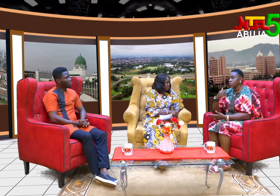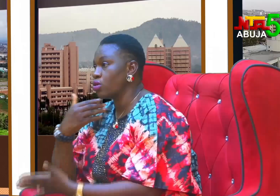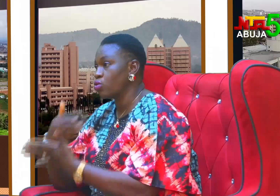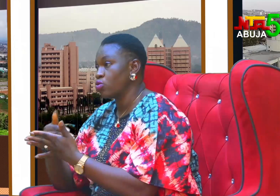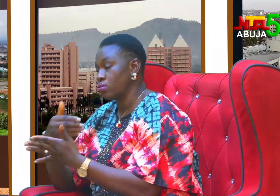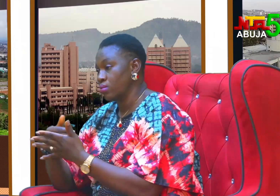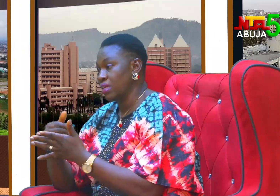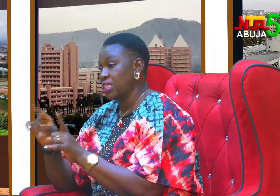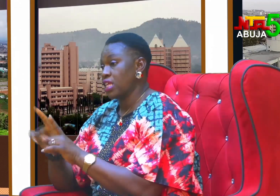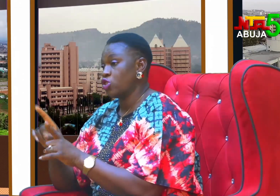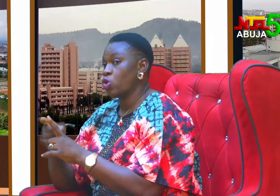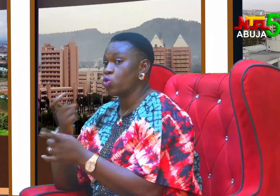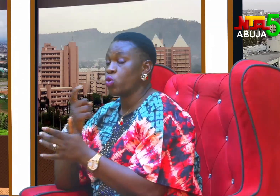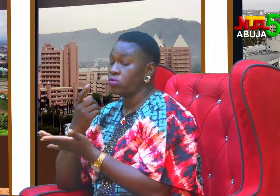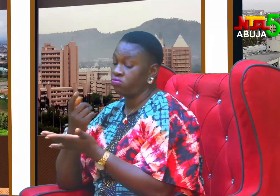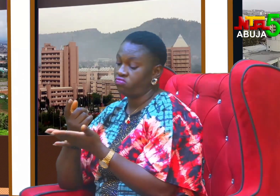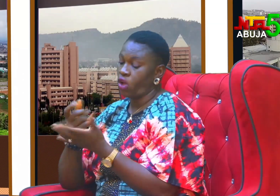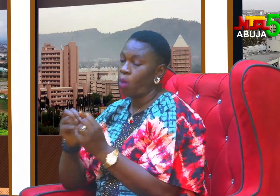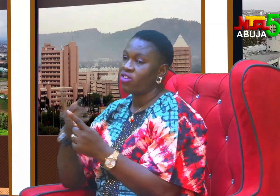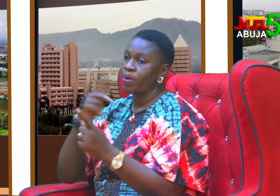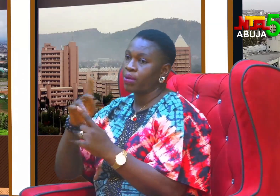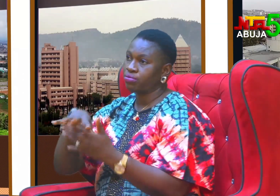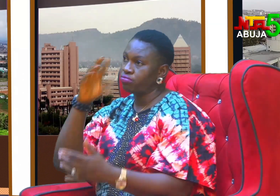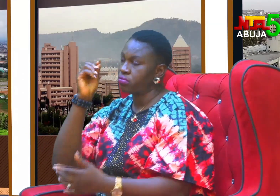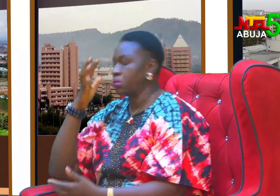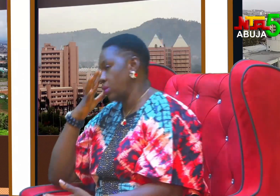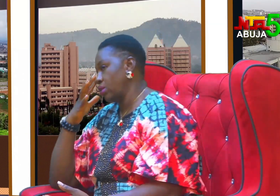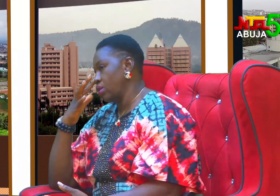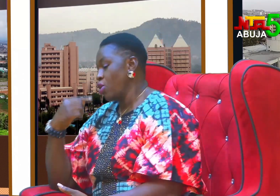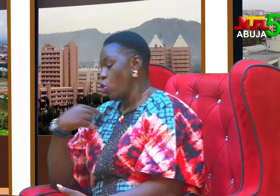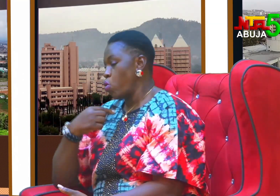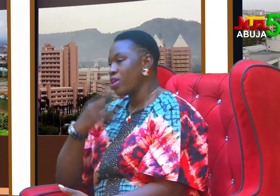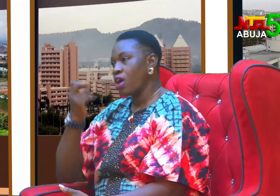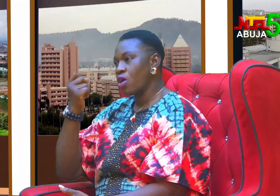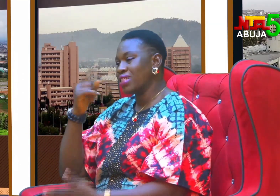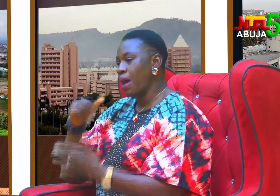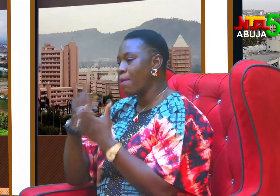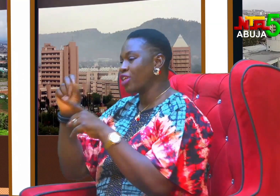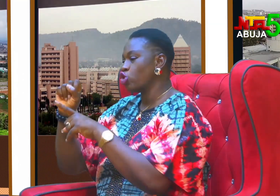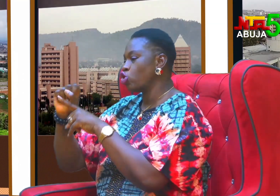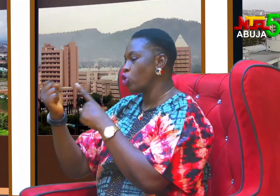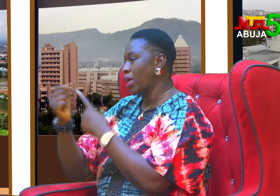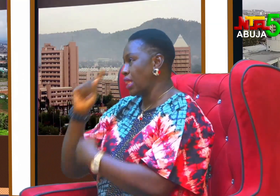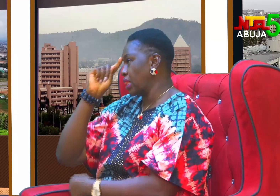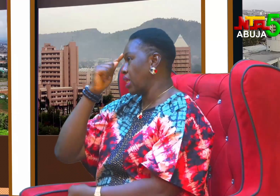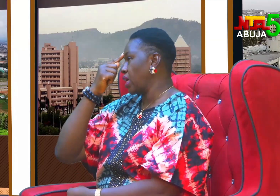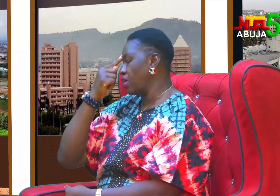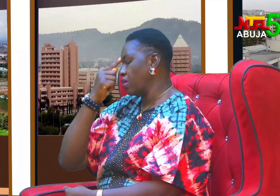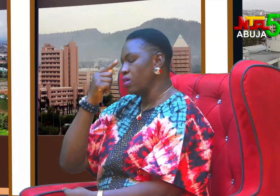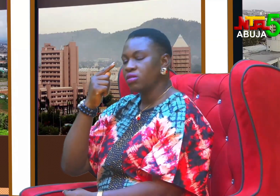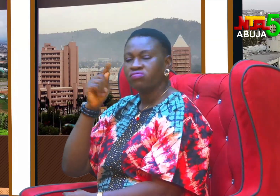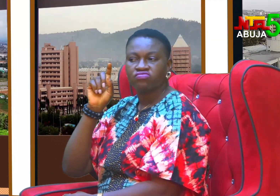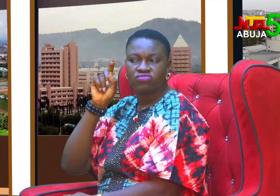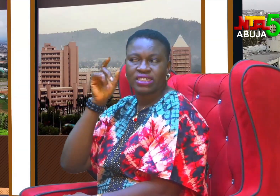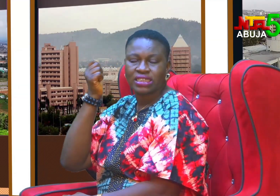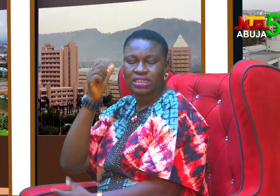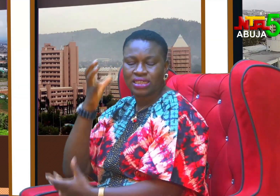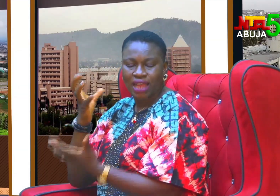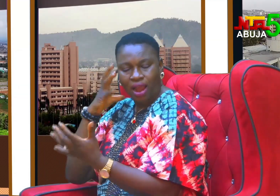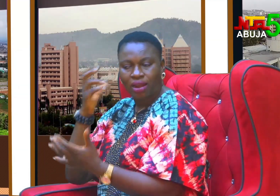It's a good question. And honestly, we have learned that the society, you know, thinks about